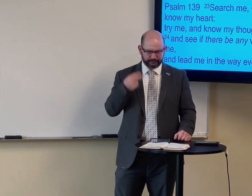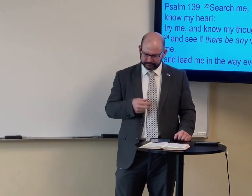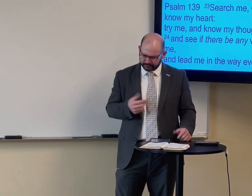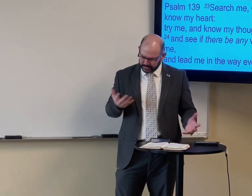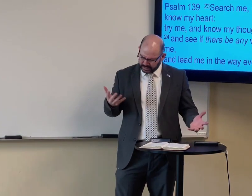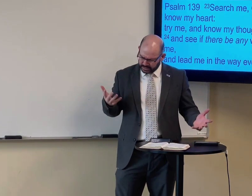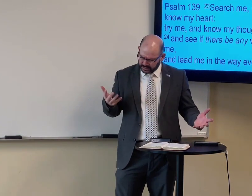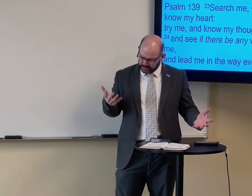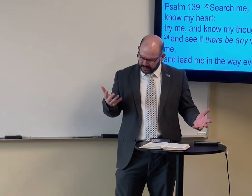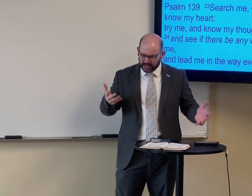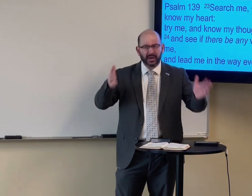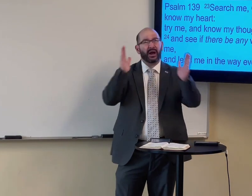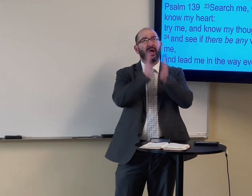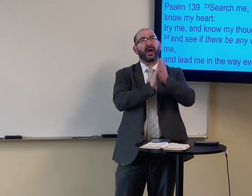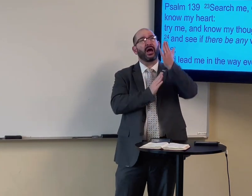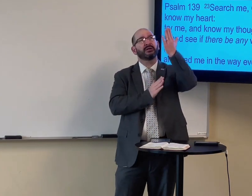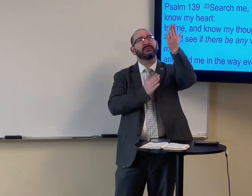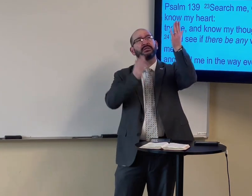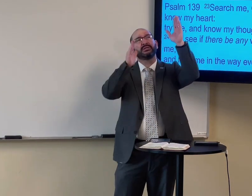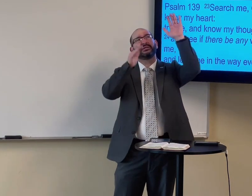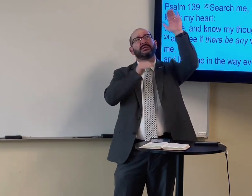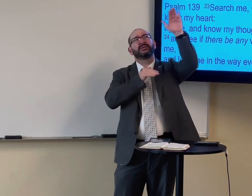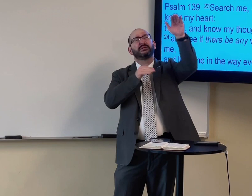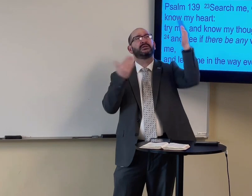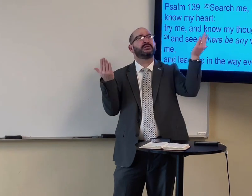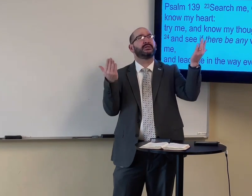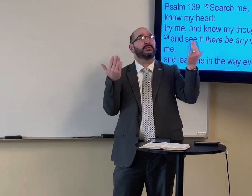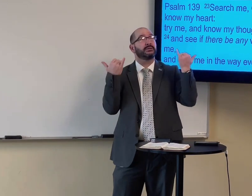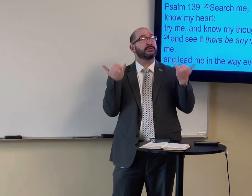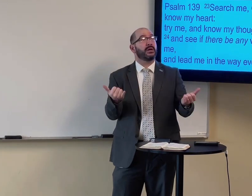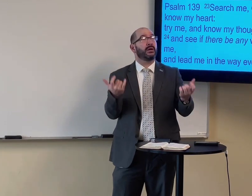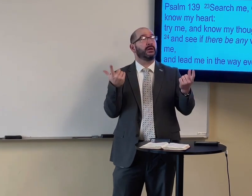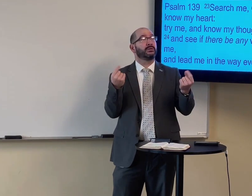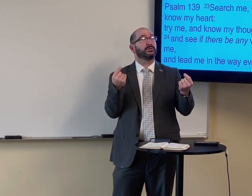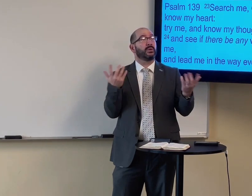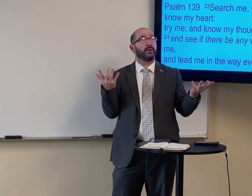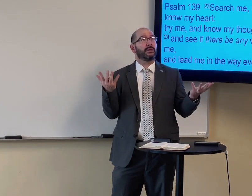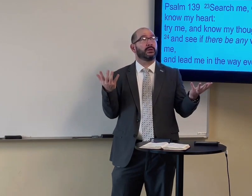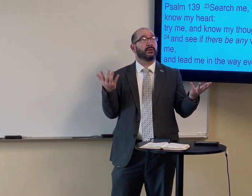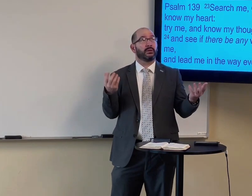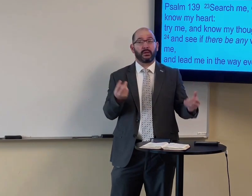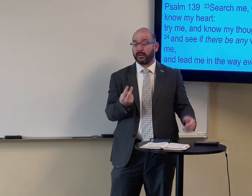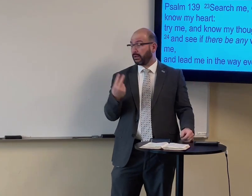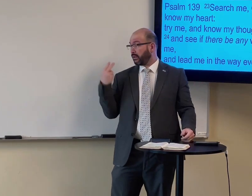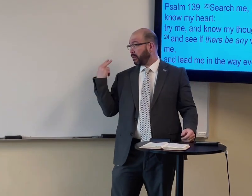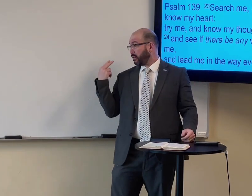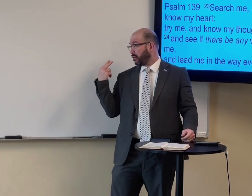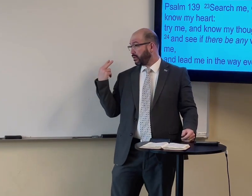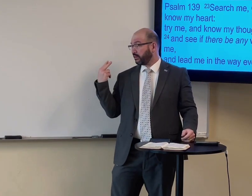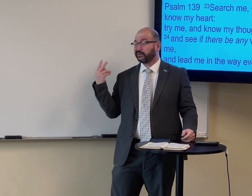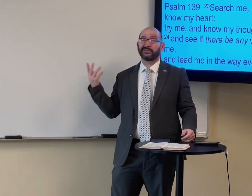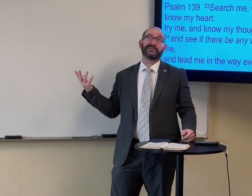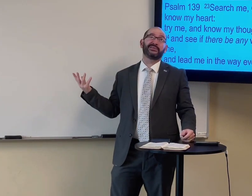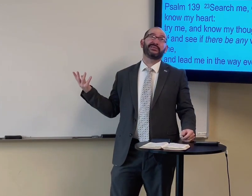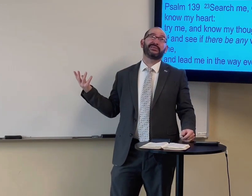back and ask God, God, what do you want me to do today? I see